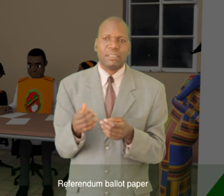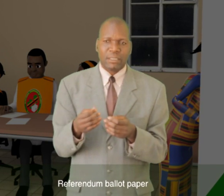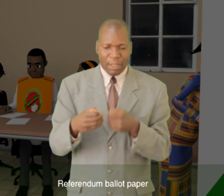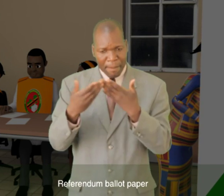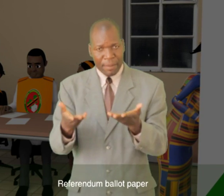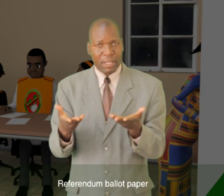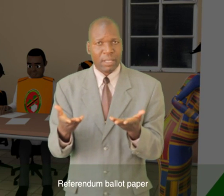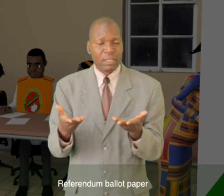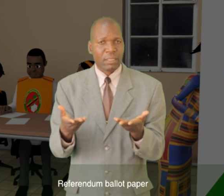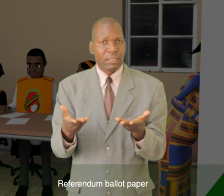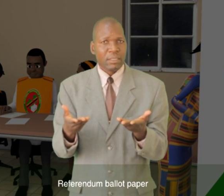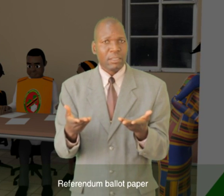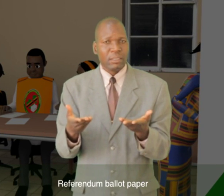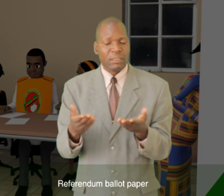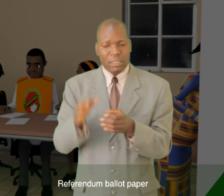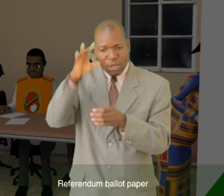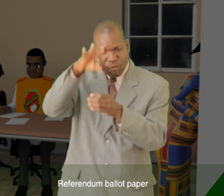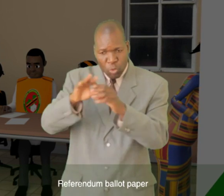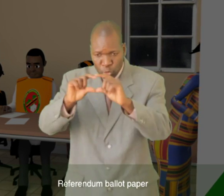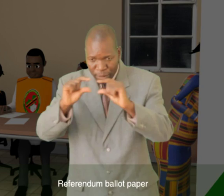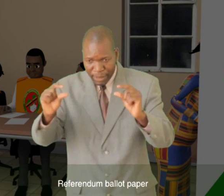Referendum ballot paper.